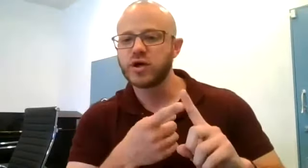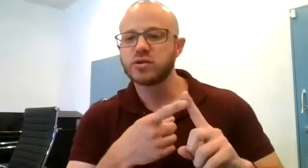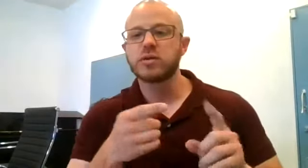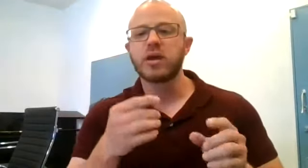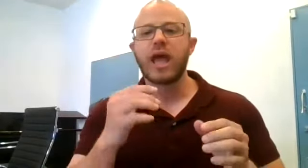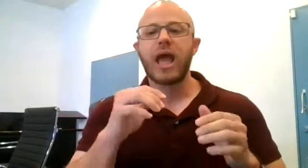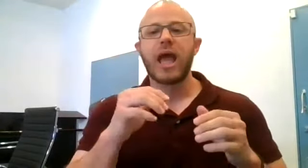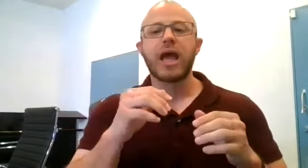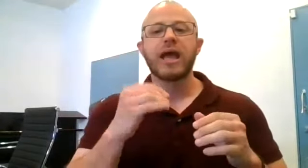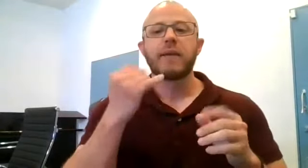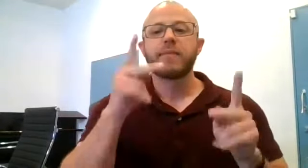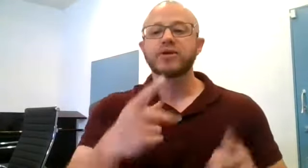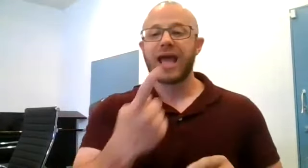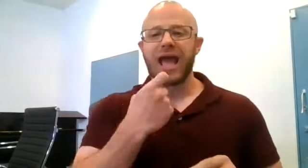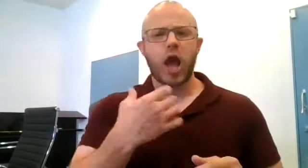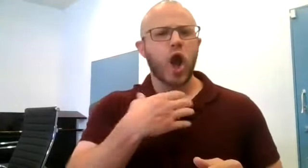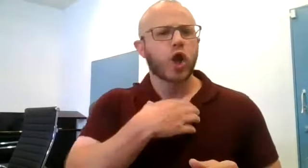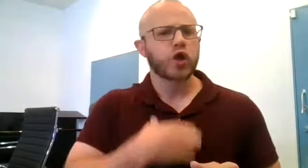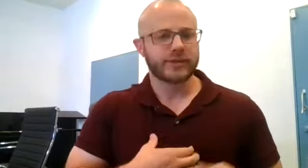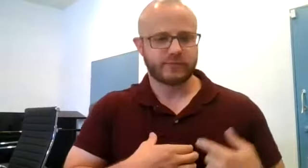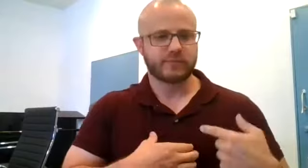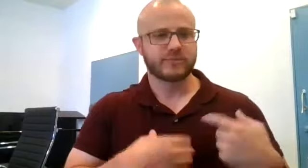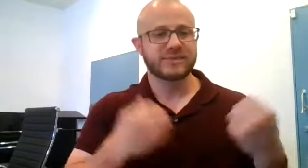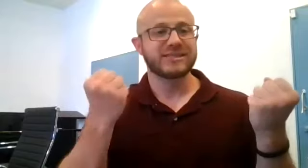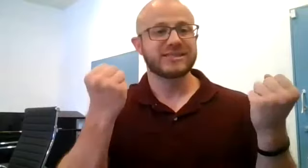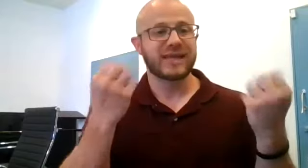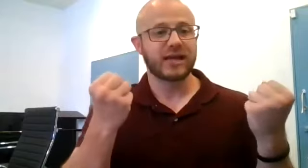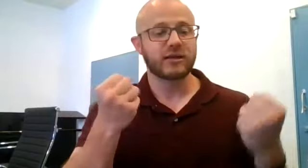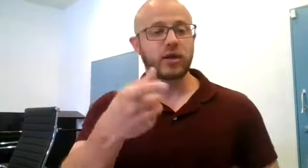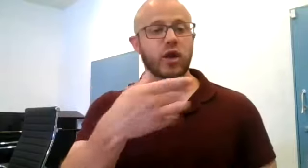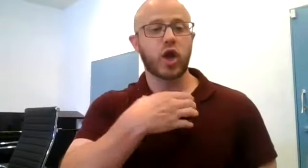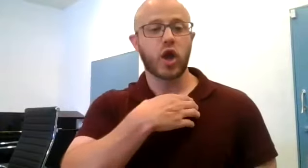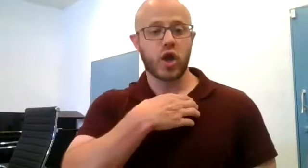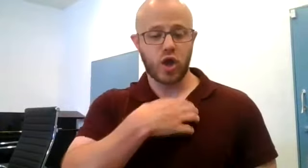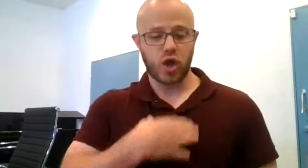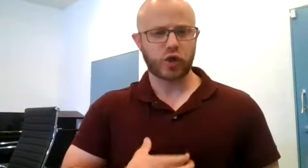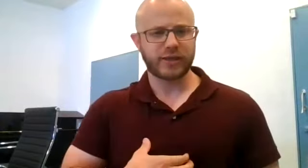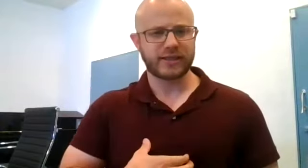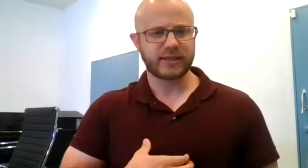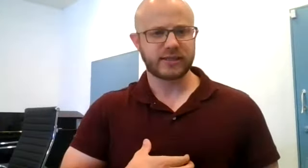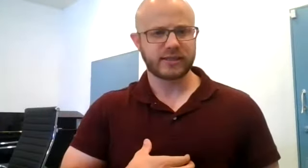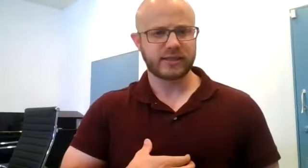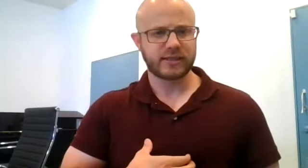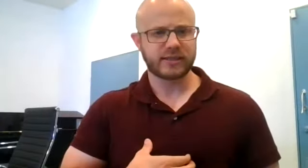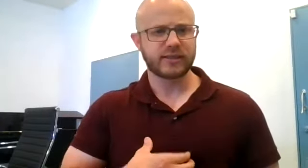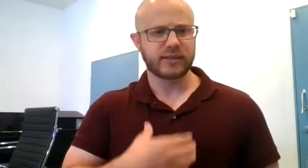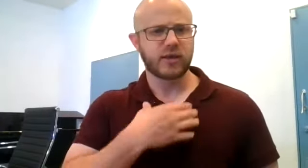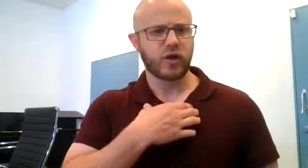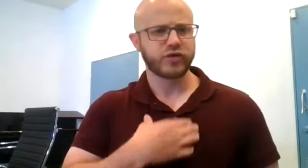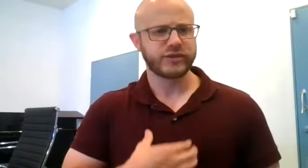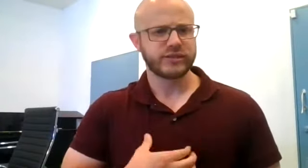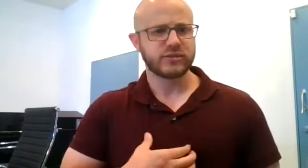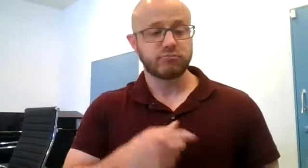Okay, let me go back on the chat. Someone asked about hungry or hunger.